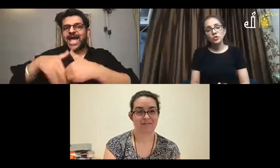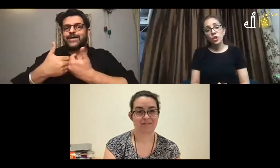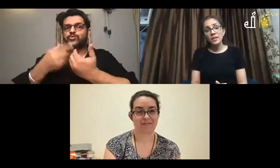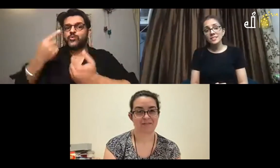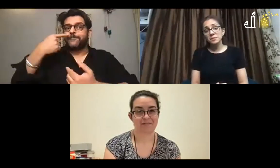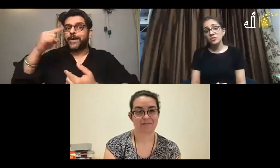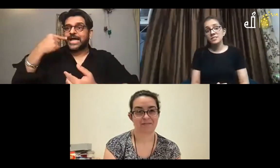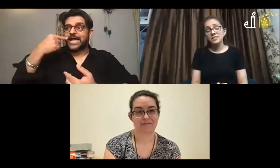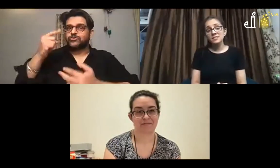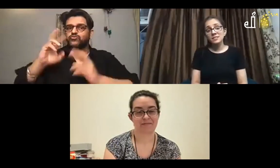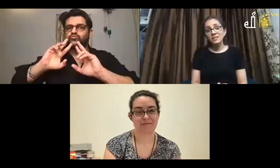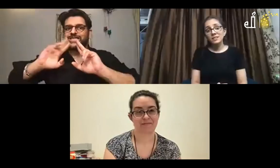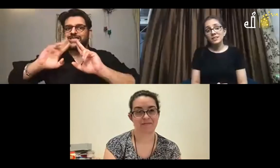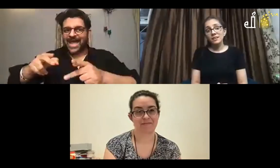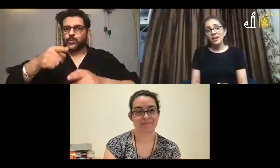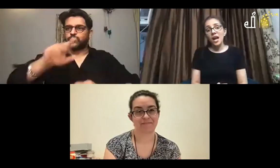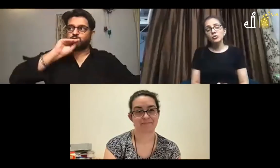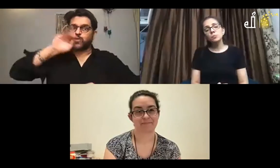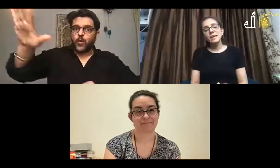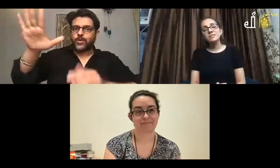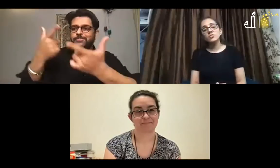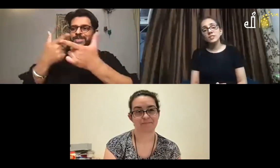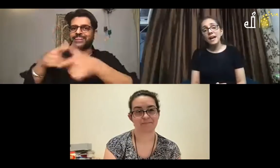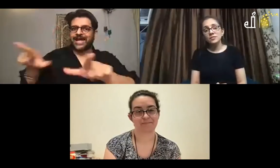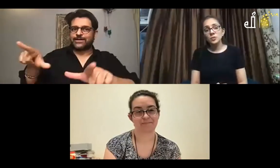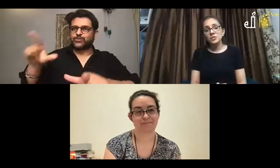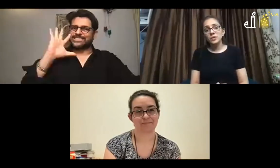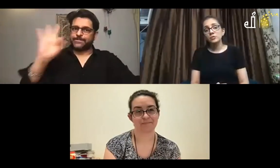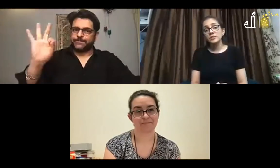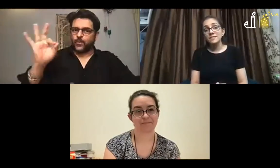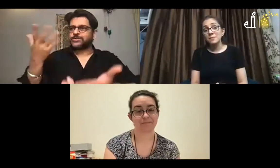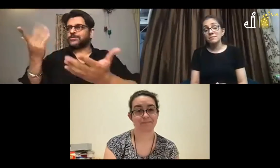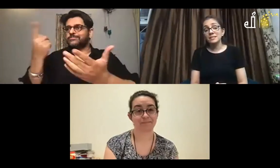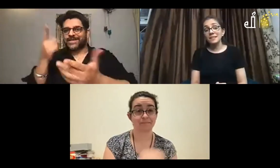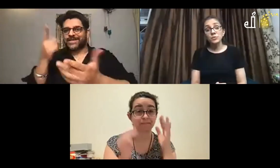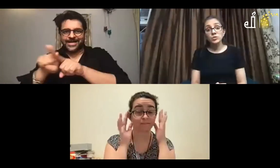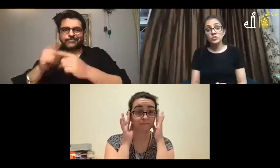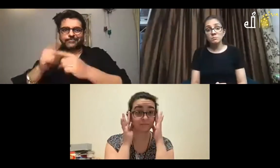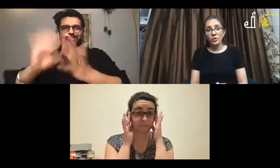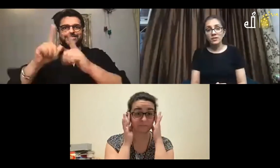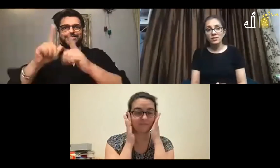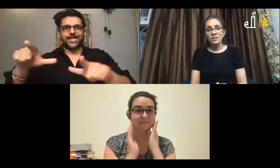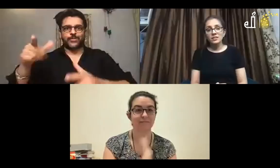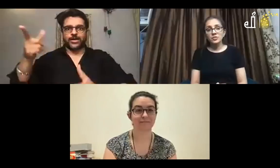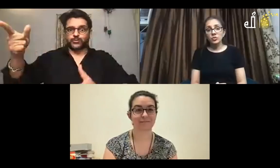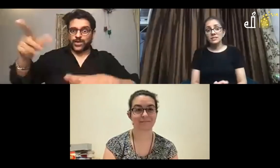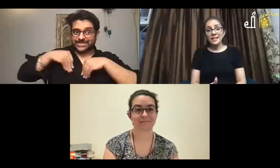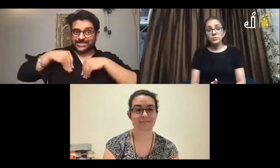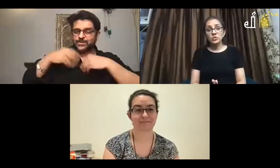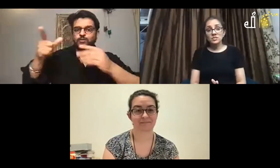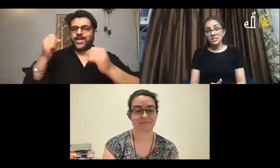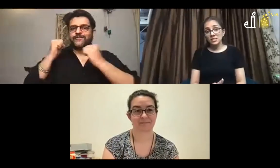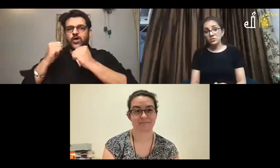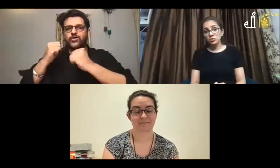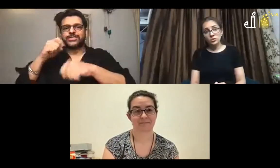How, so your experience, how do parents react to it when you tell them that language is important? That